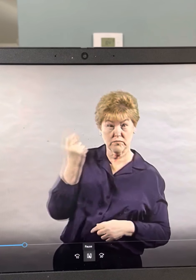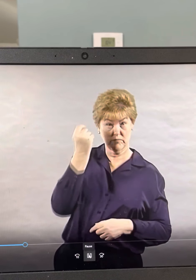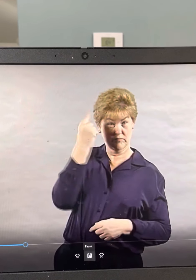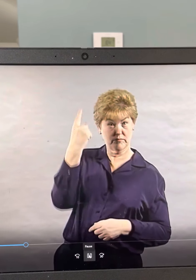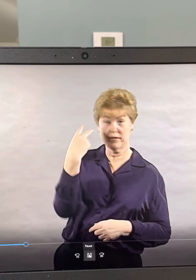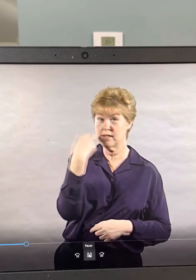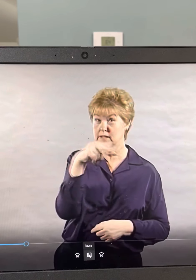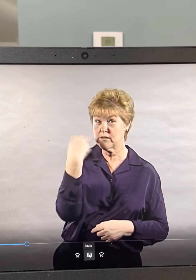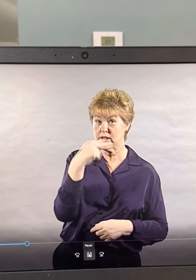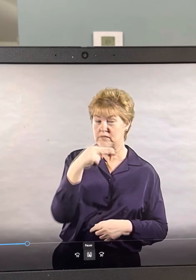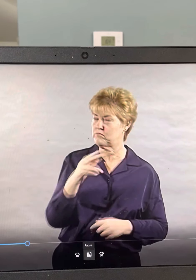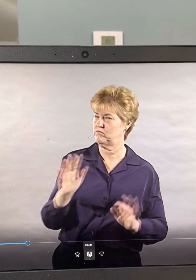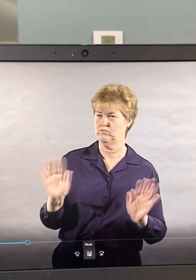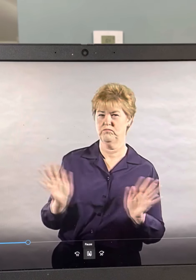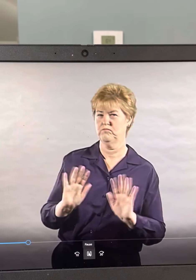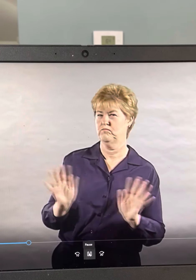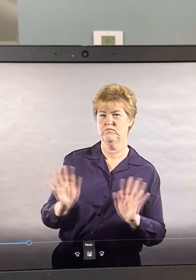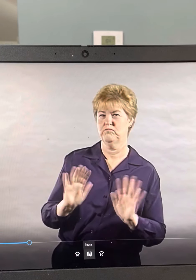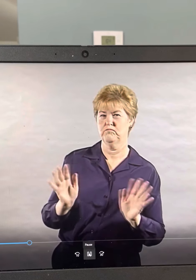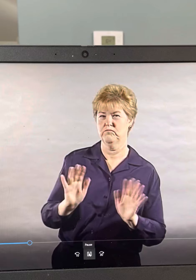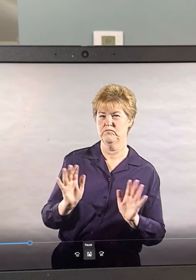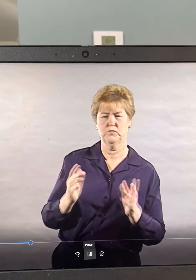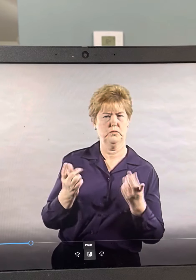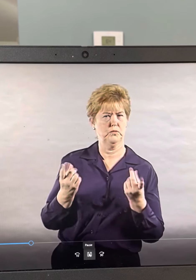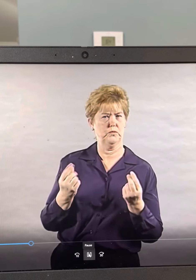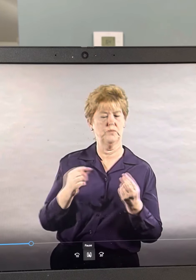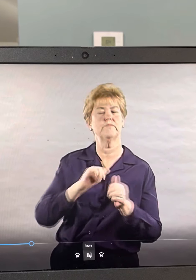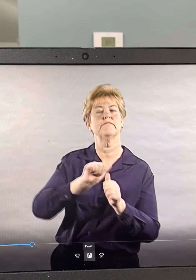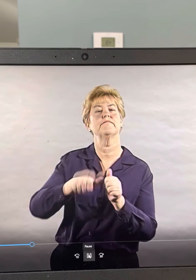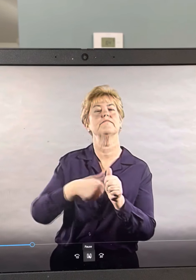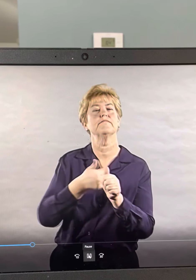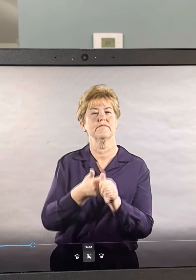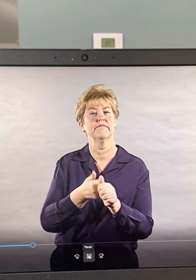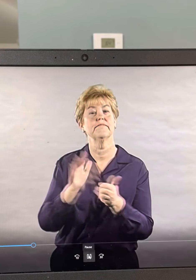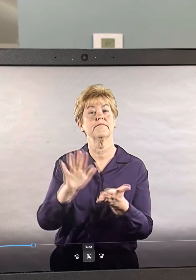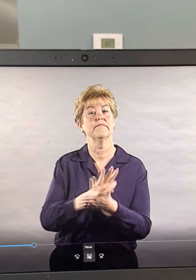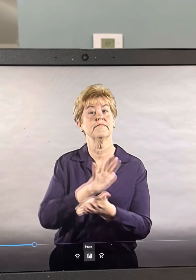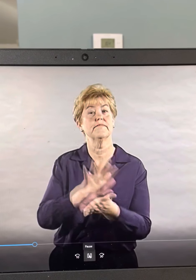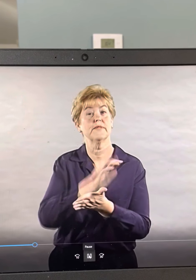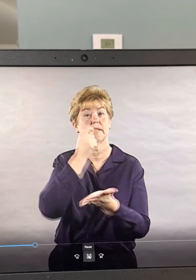And make sure that they're looking at you before you start talking.